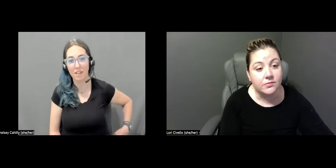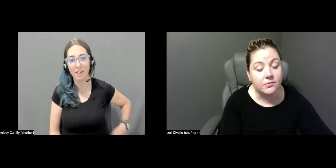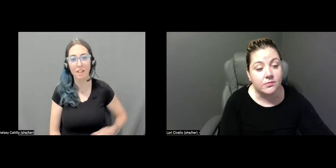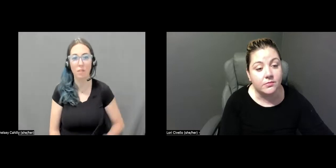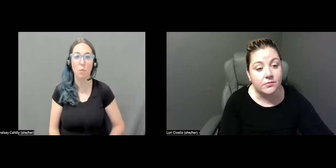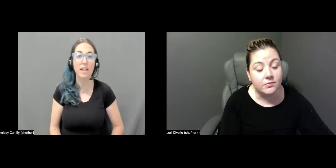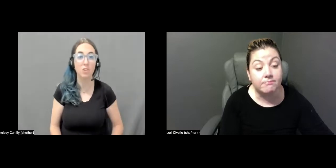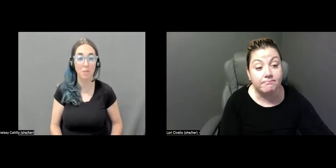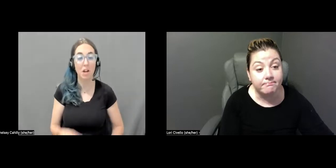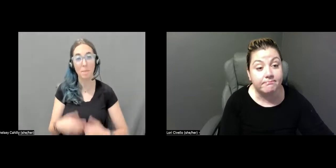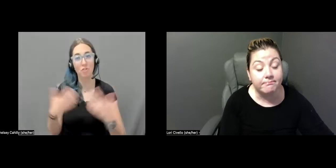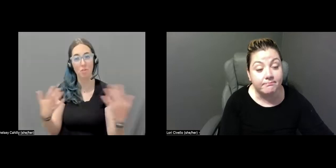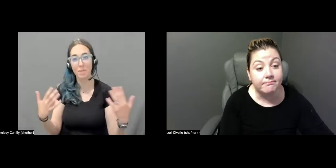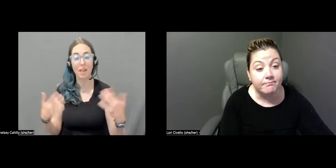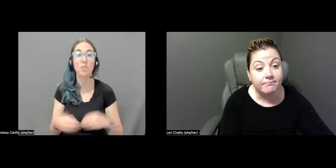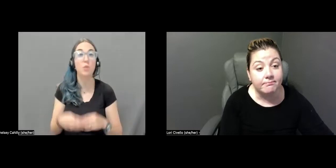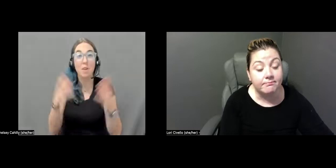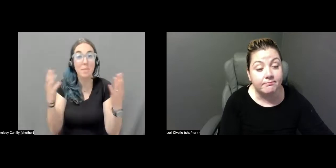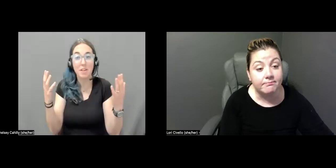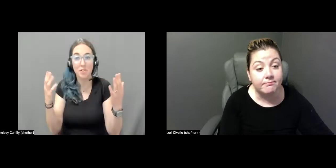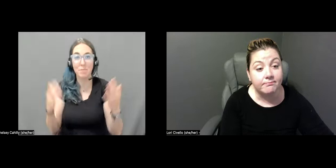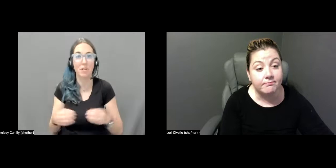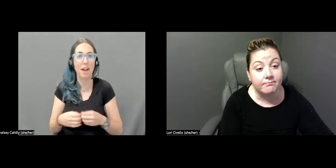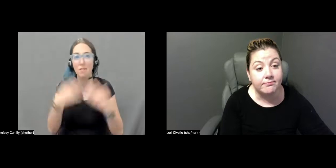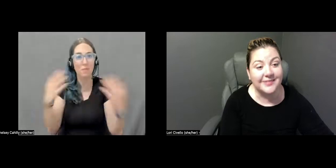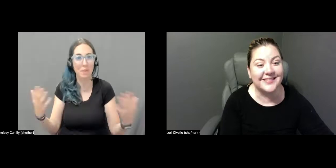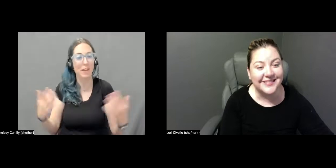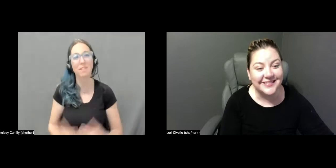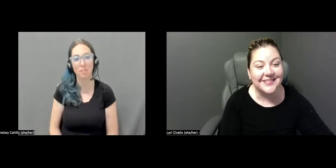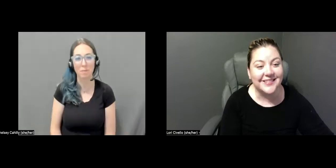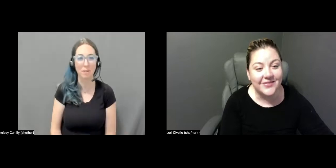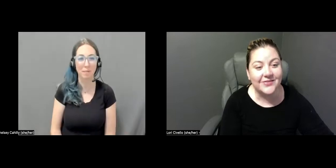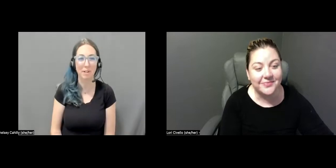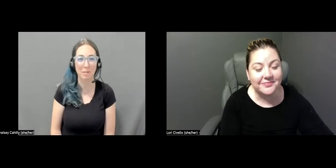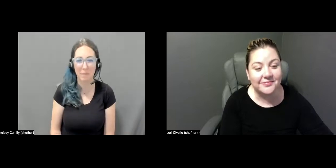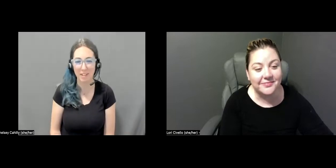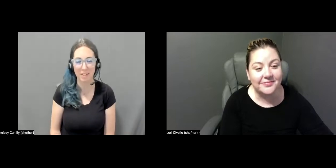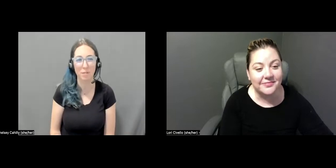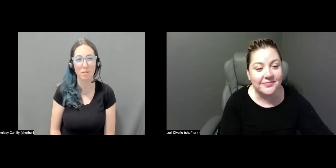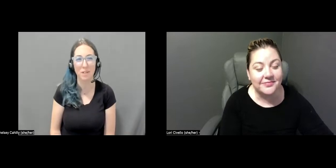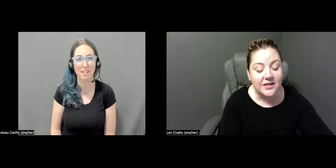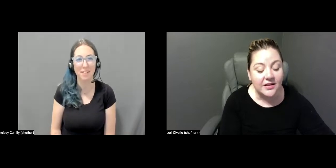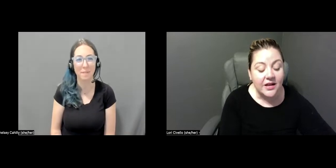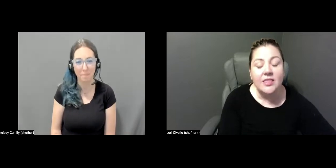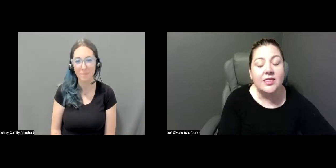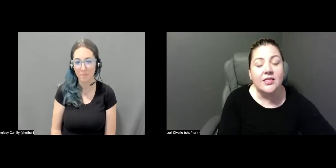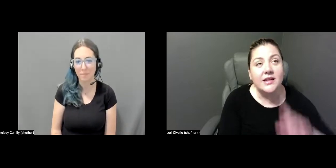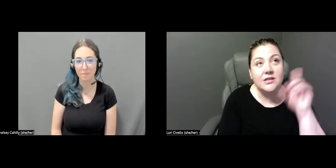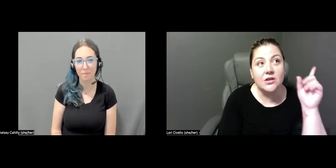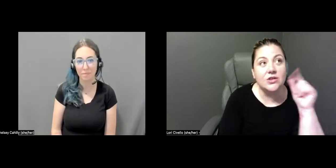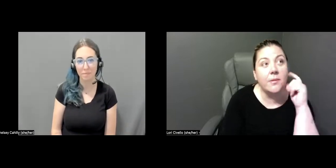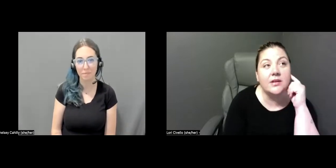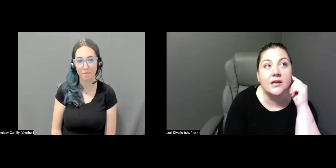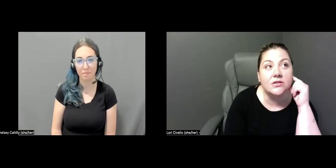you could say, way to become an interpreter. So you want to be an interpreter. How do you do that? So we're hoping to answer those questions tonight.